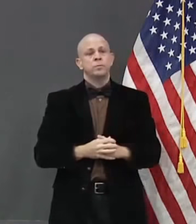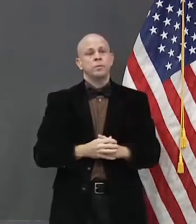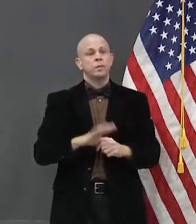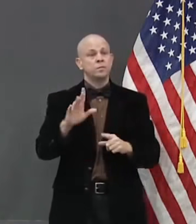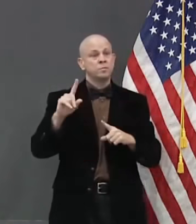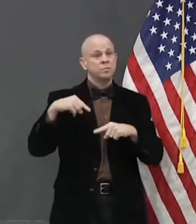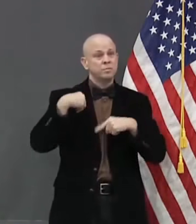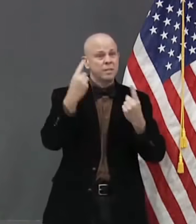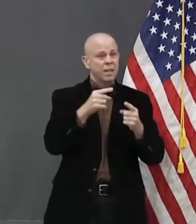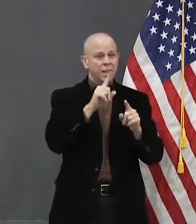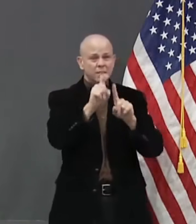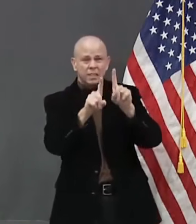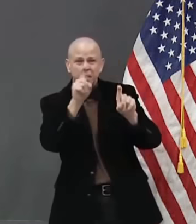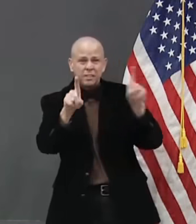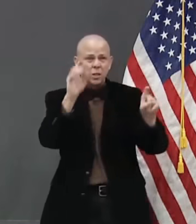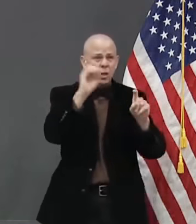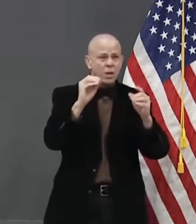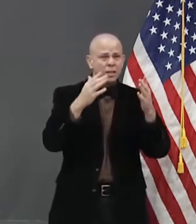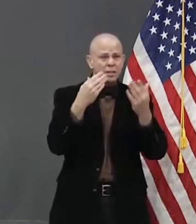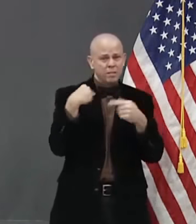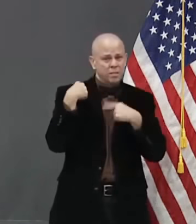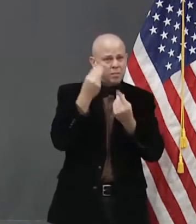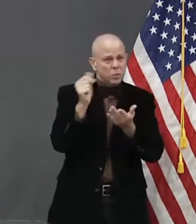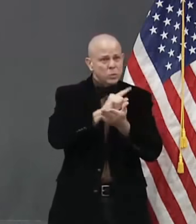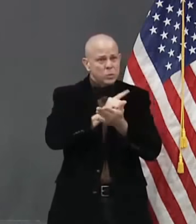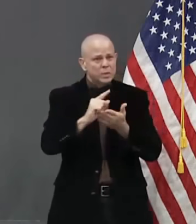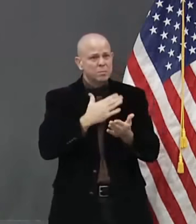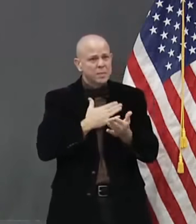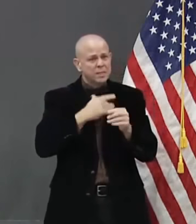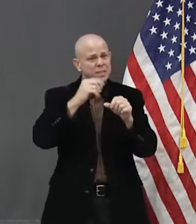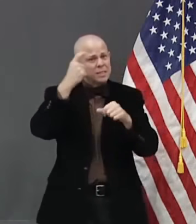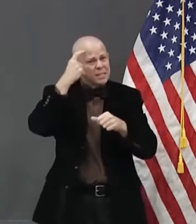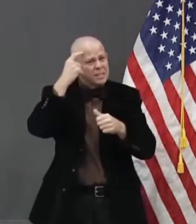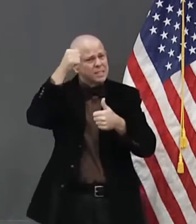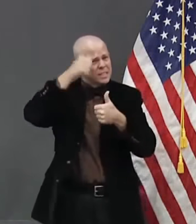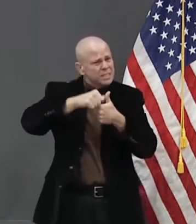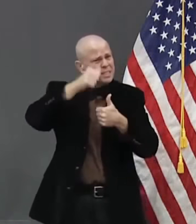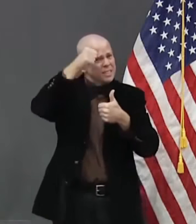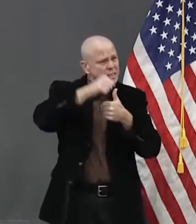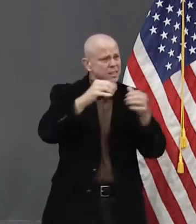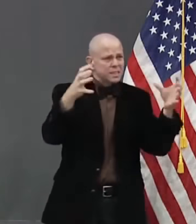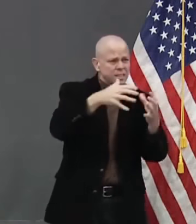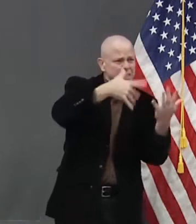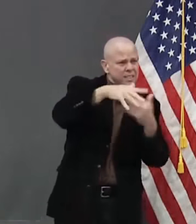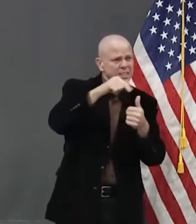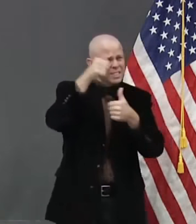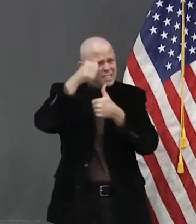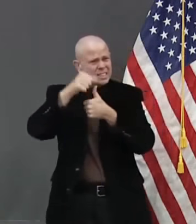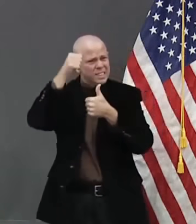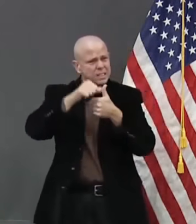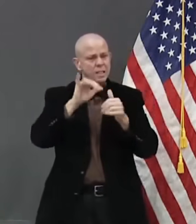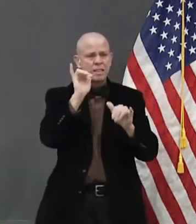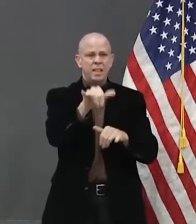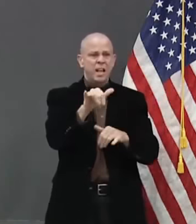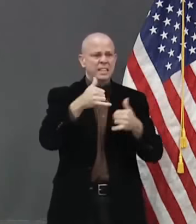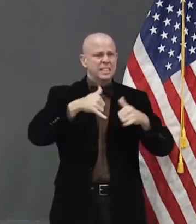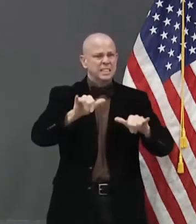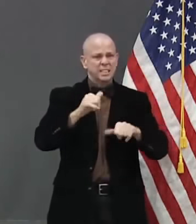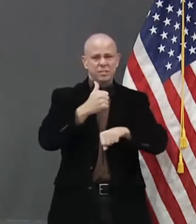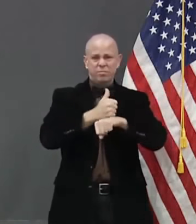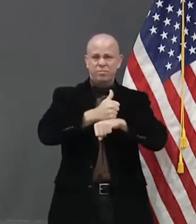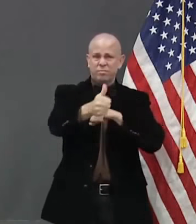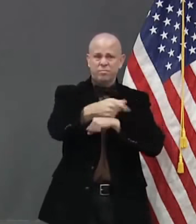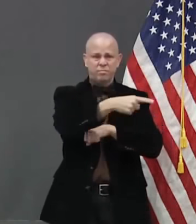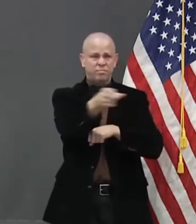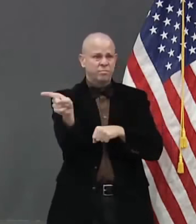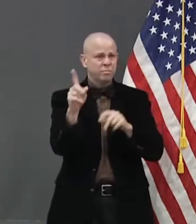Oregonians over the past several weeks to be mindful of social gatherings as they continue to be the main culprit of